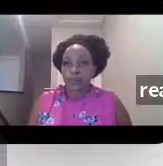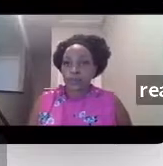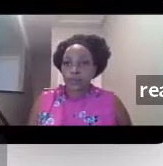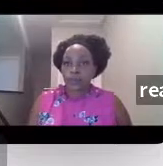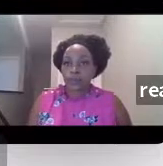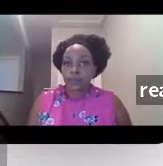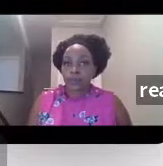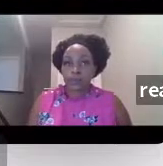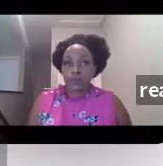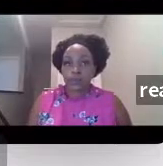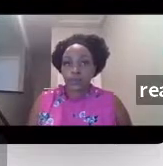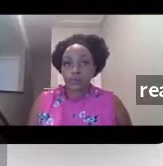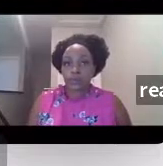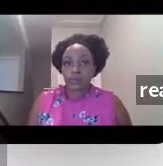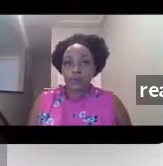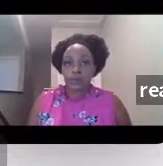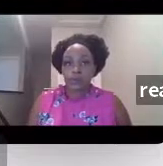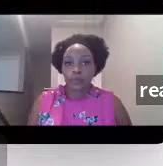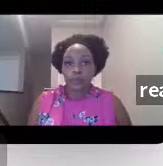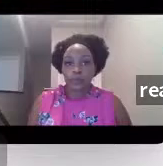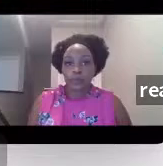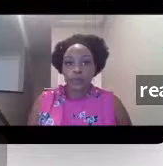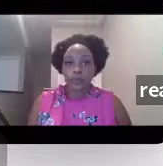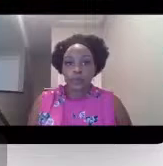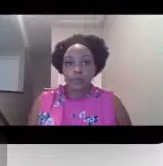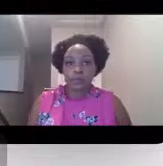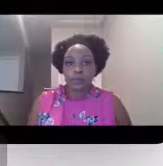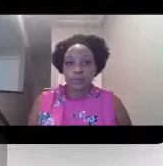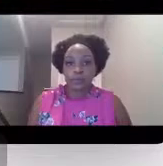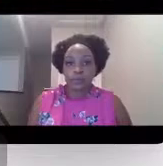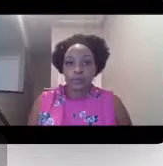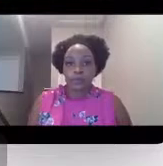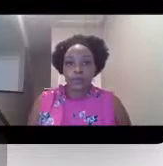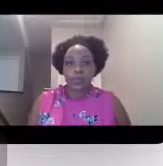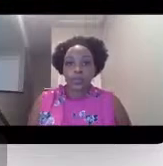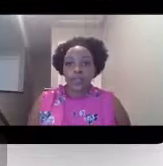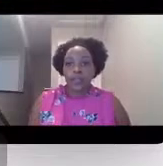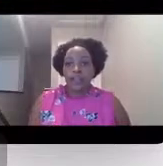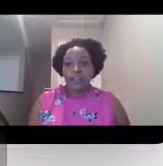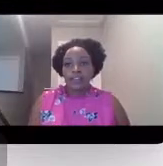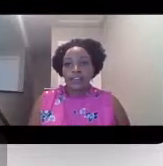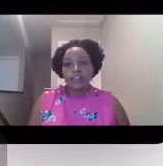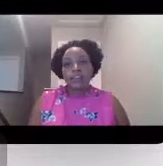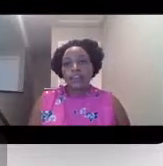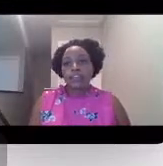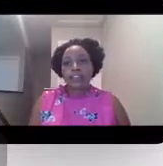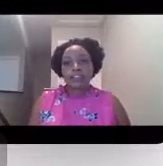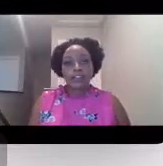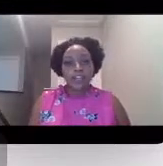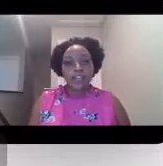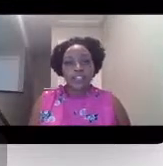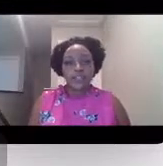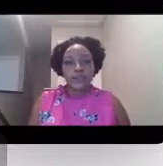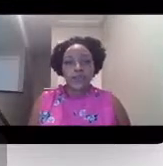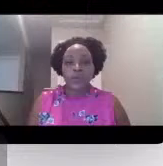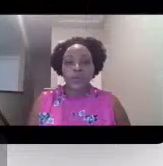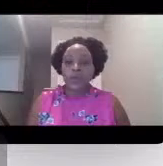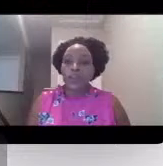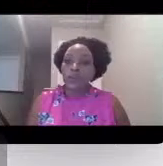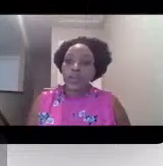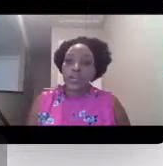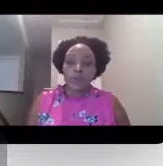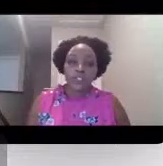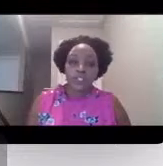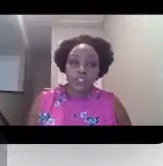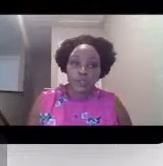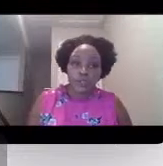of that community. So back to you, Dr. Myrie. Yes. Okay. So, what